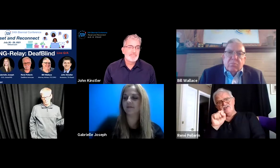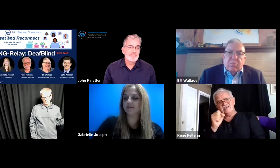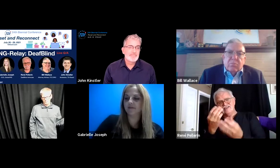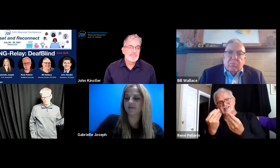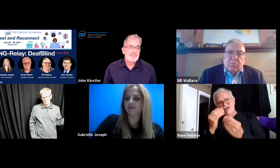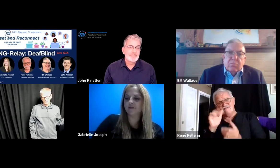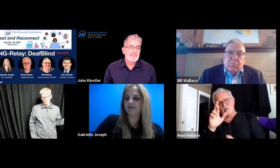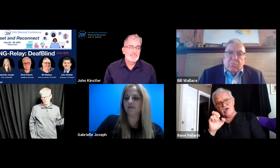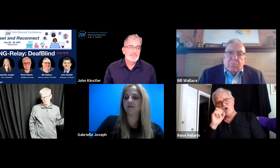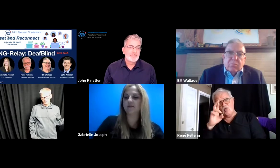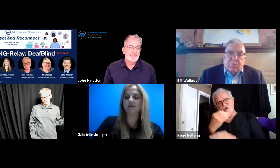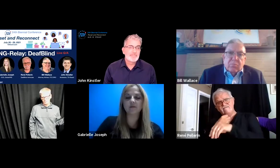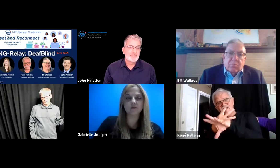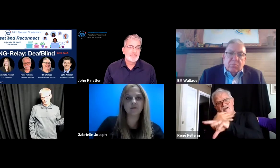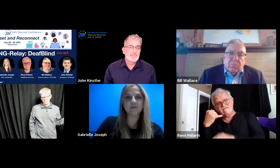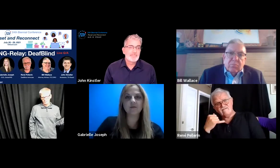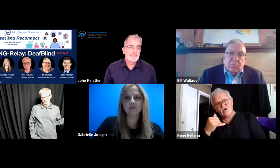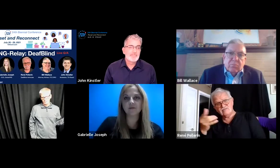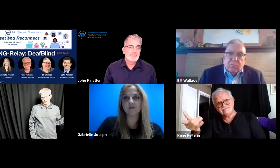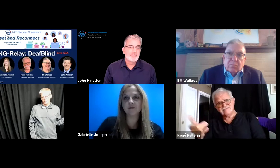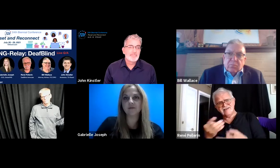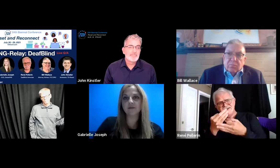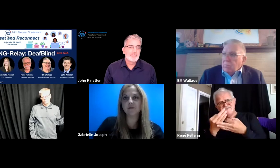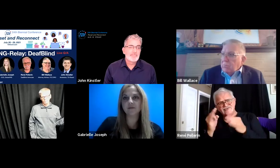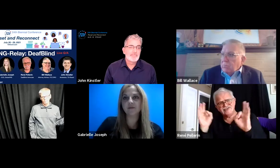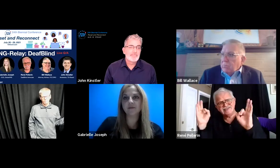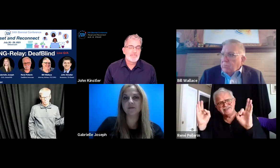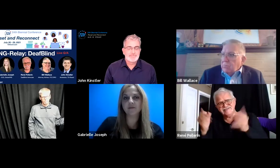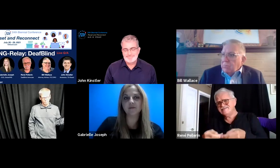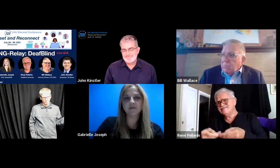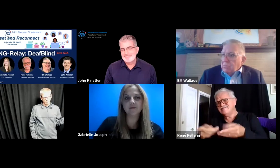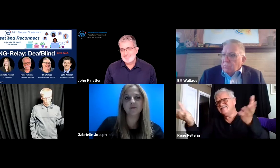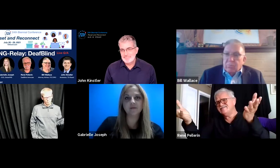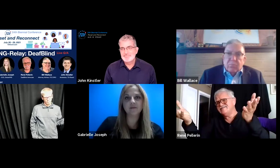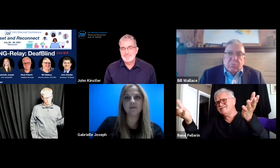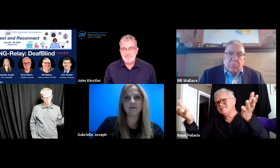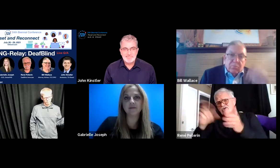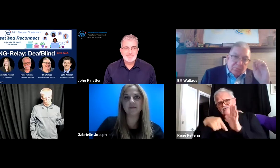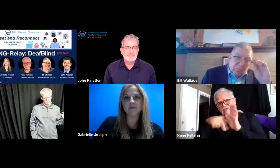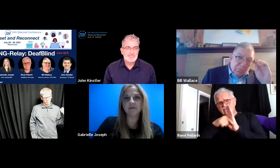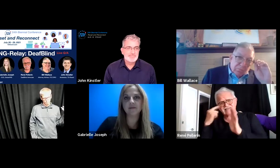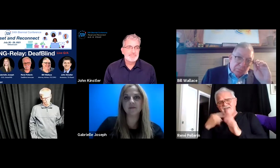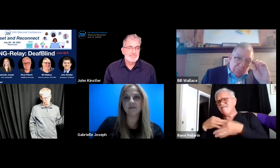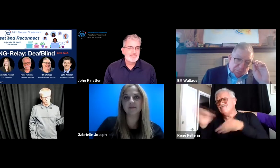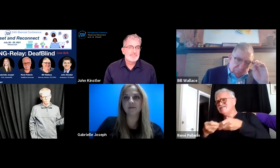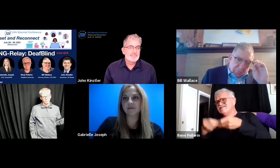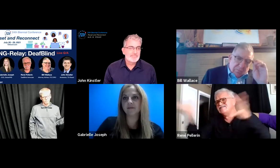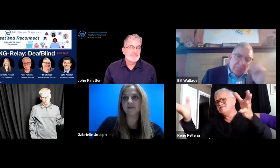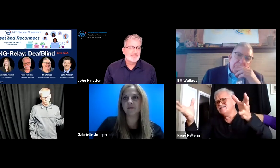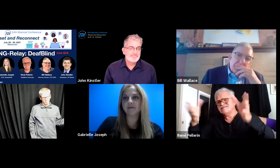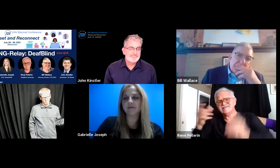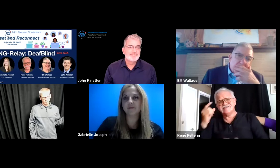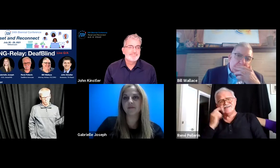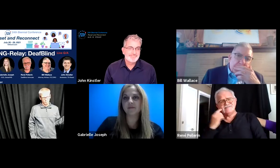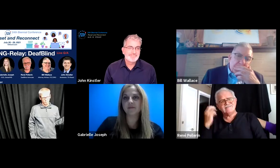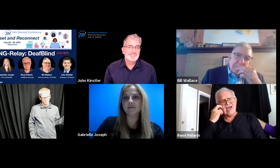person who's getting VRS software or a video phone software. That's free. But for a deaf-blind